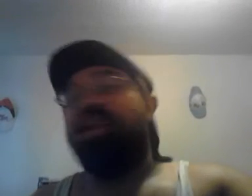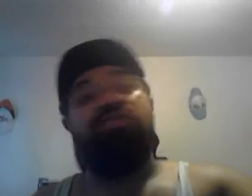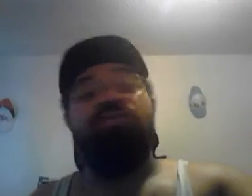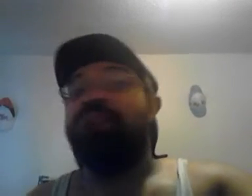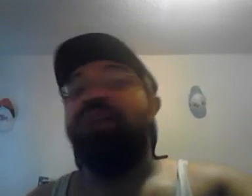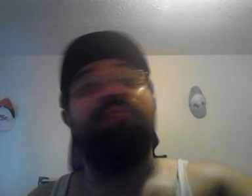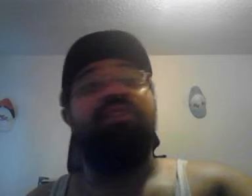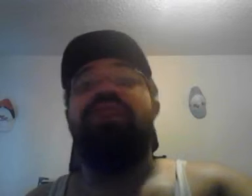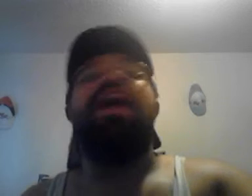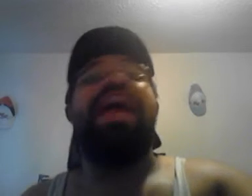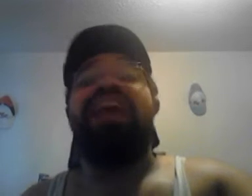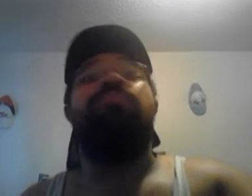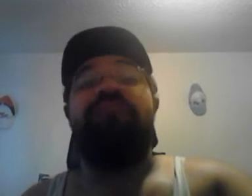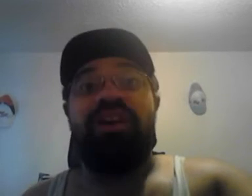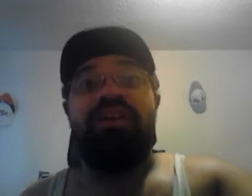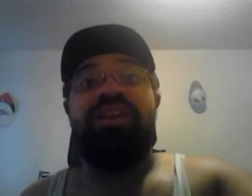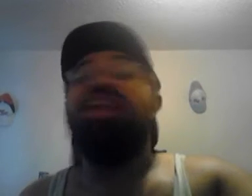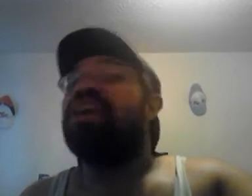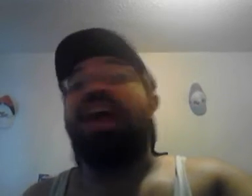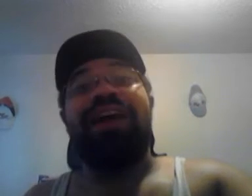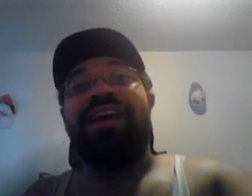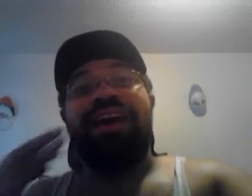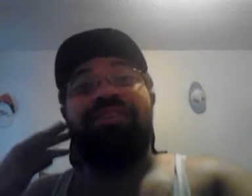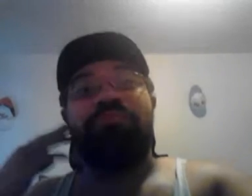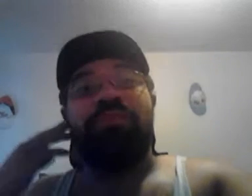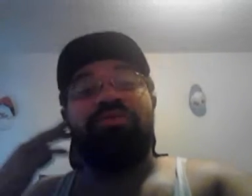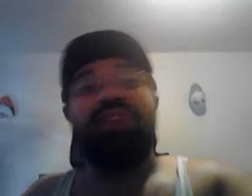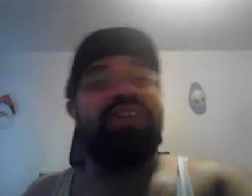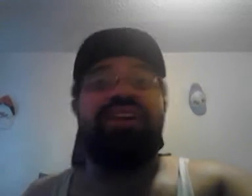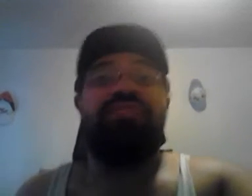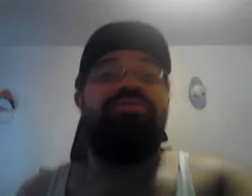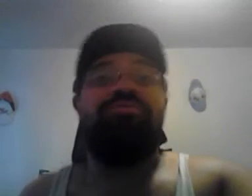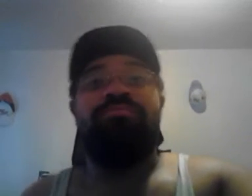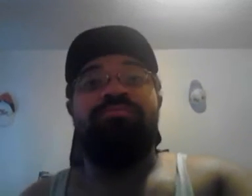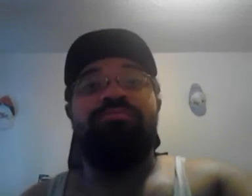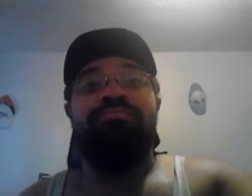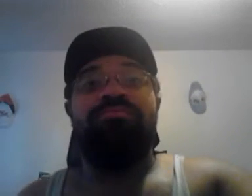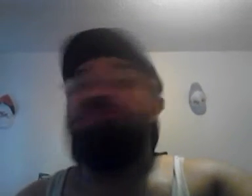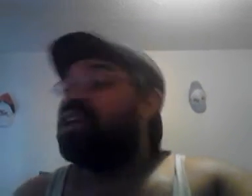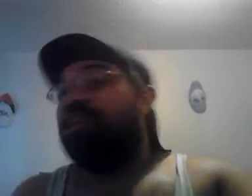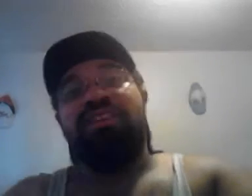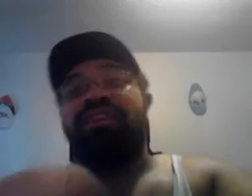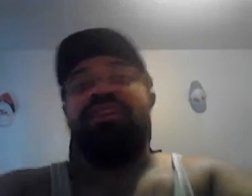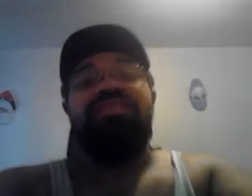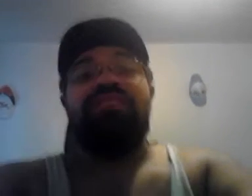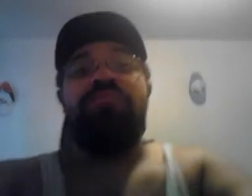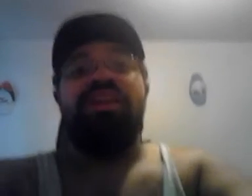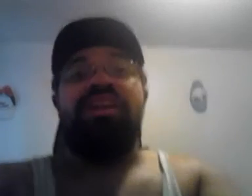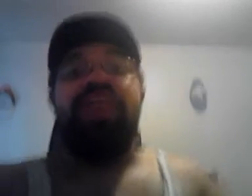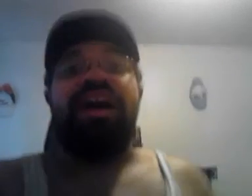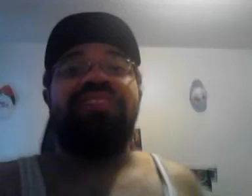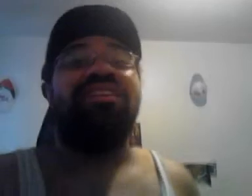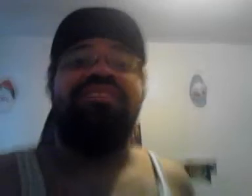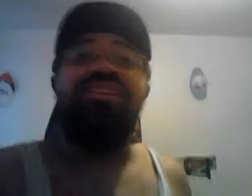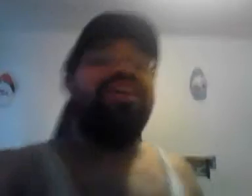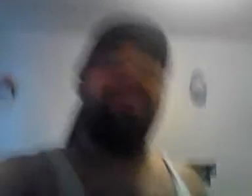great Babylon has been falling out of people's deaf ears. And I'm going to tell you like this, man. I've seen a